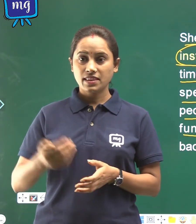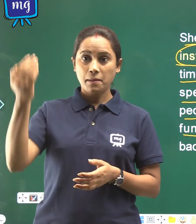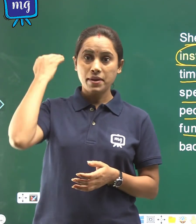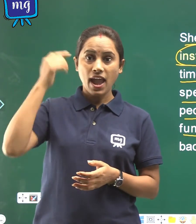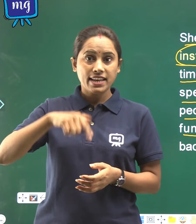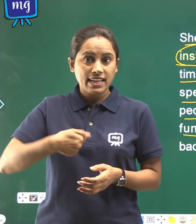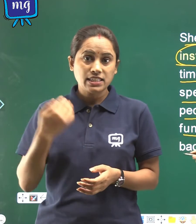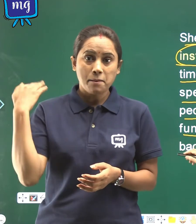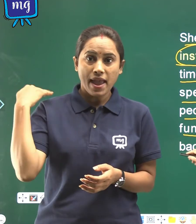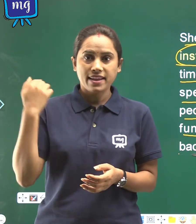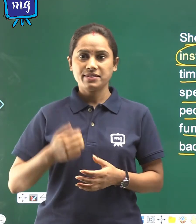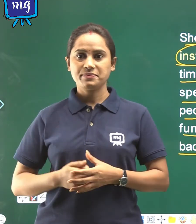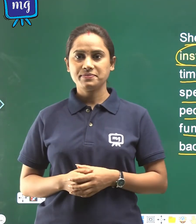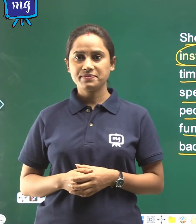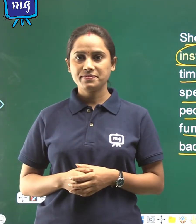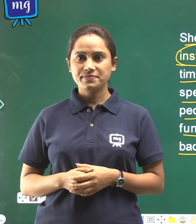behind his back.